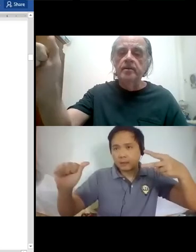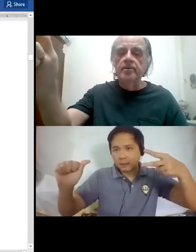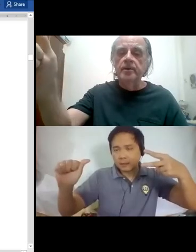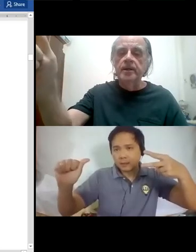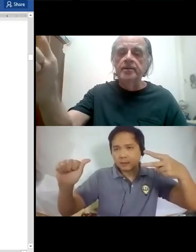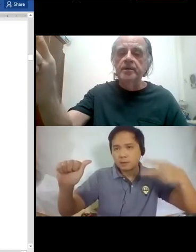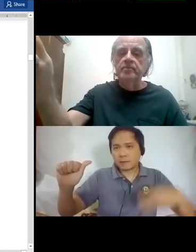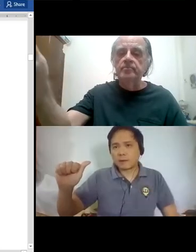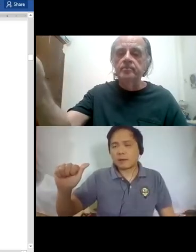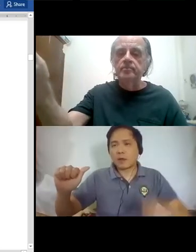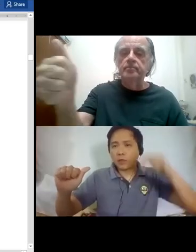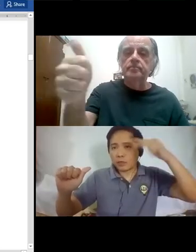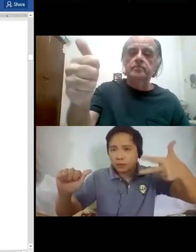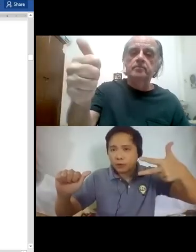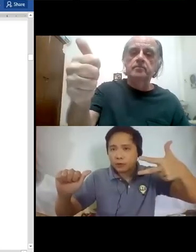and the third hand shape.